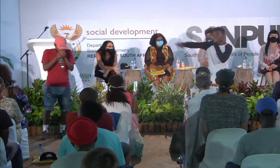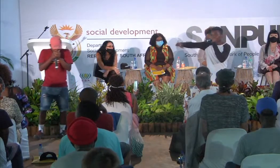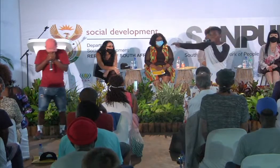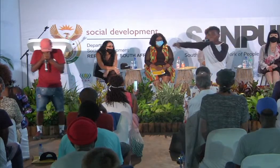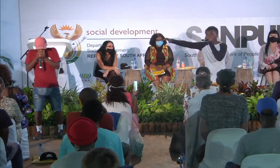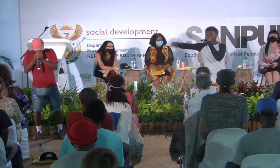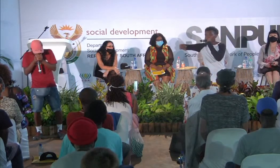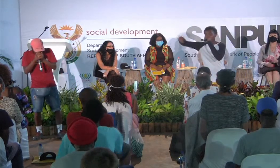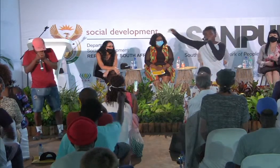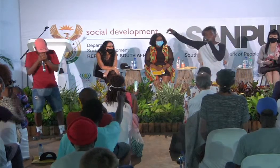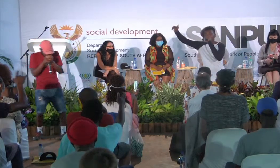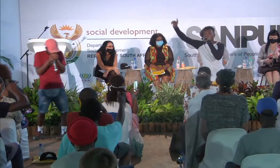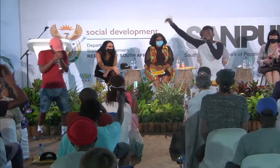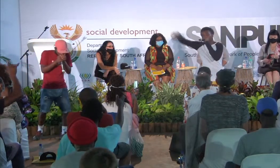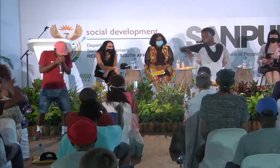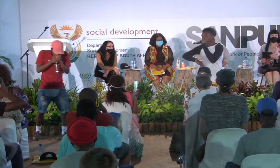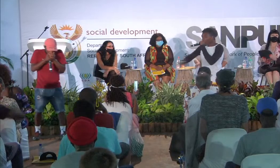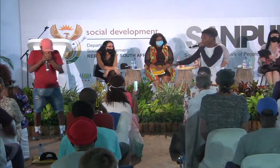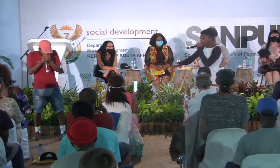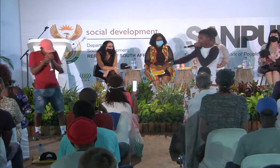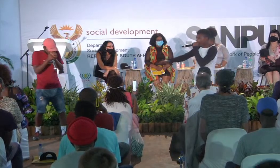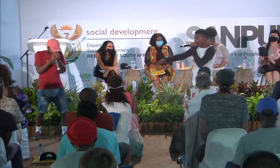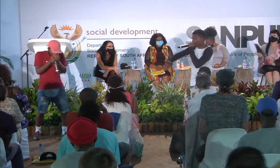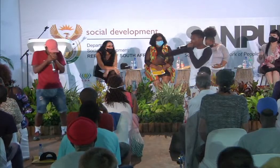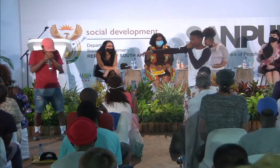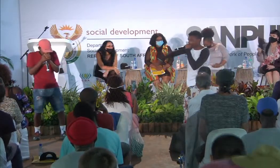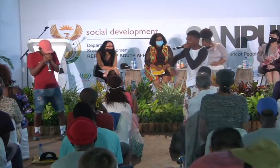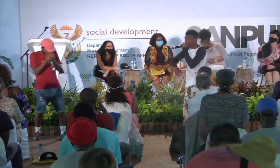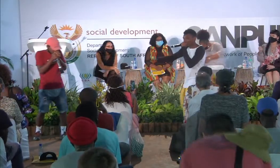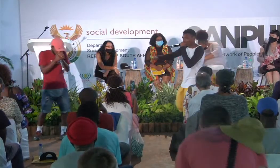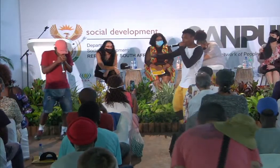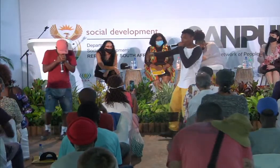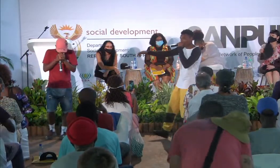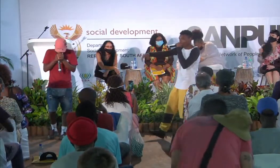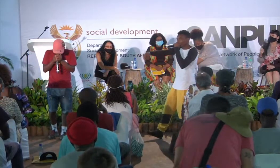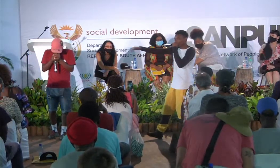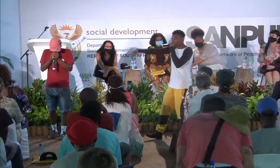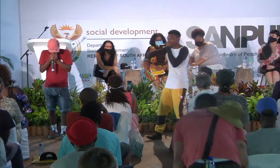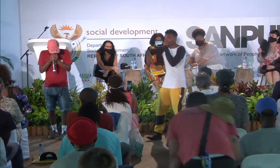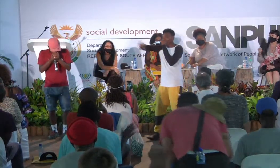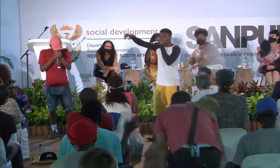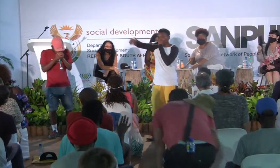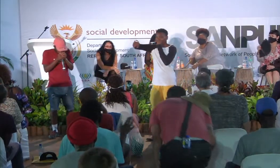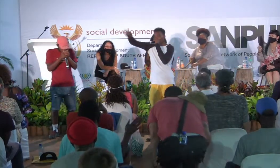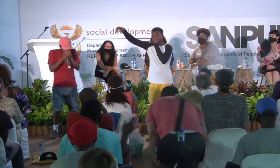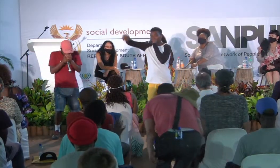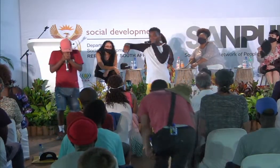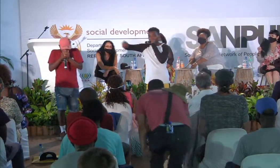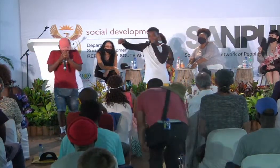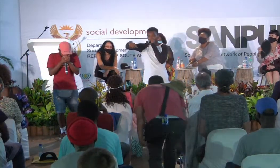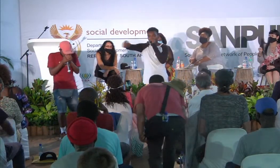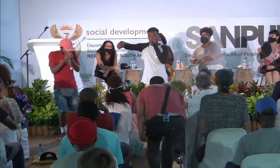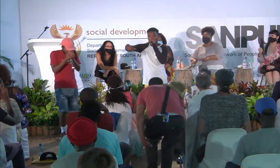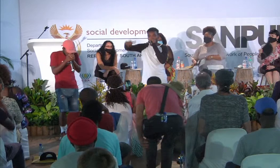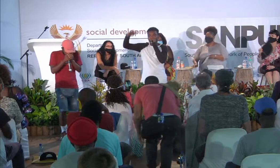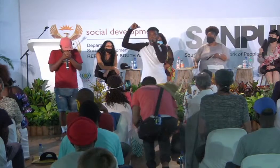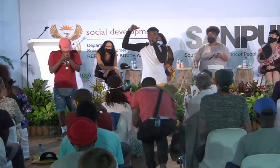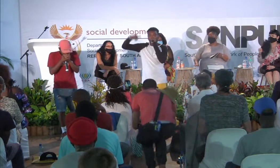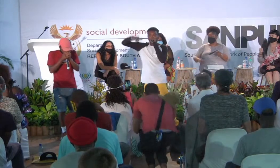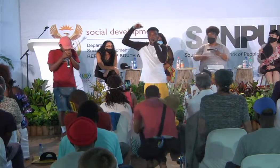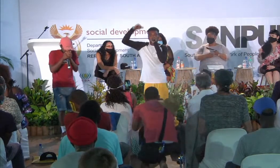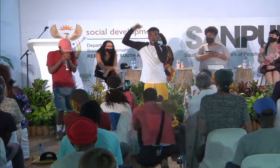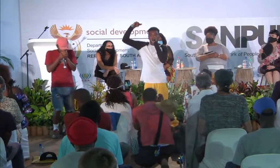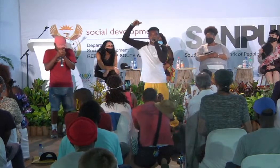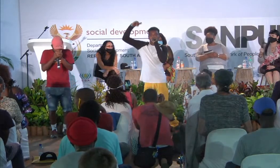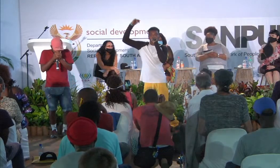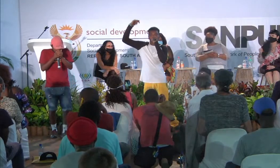like if you chap. Get it? Banaba pay to shell. Genala my airport cats. Really got ish that'll take you back.